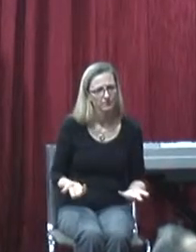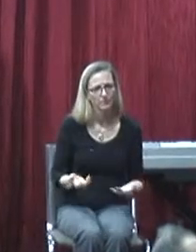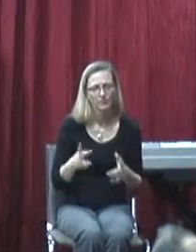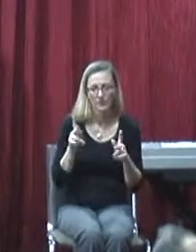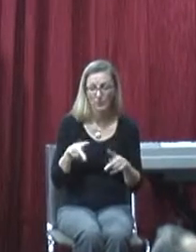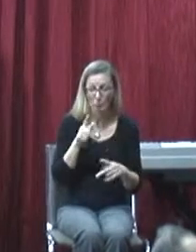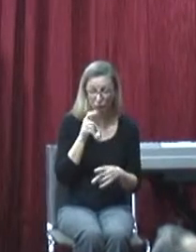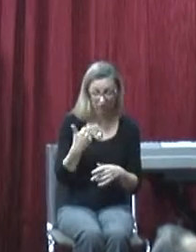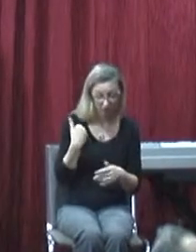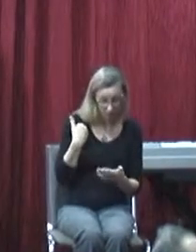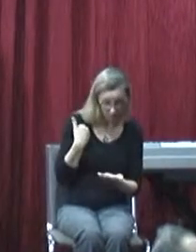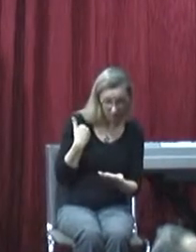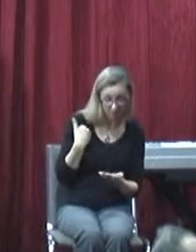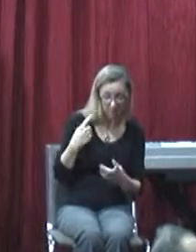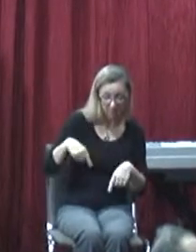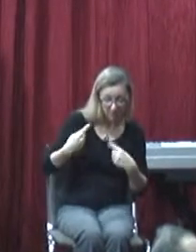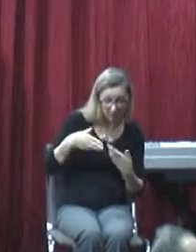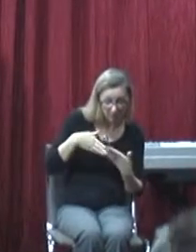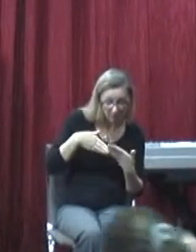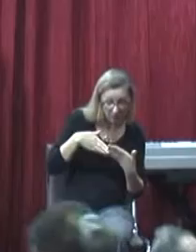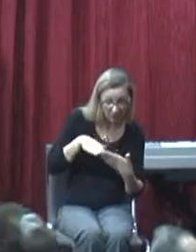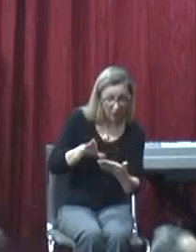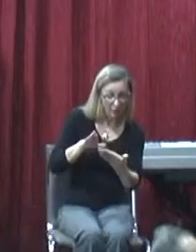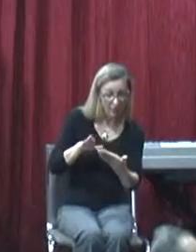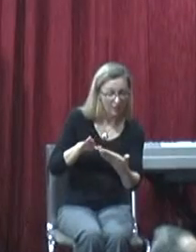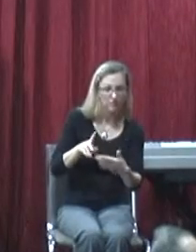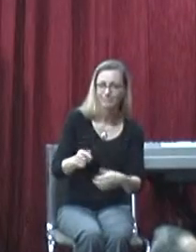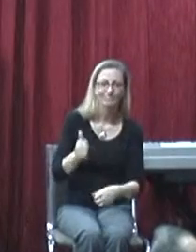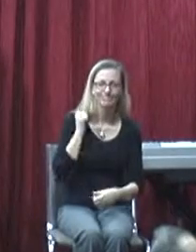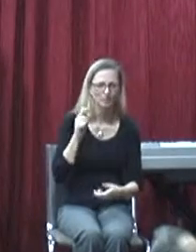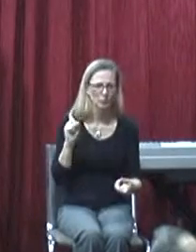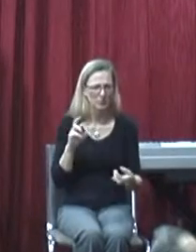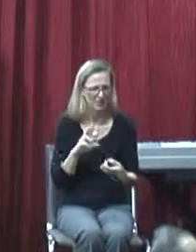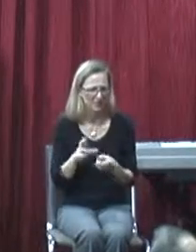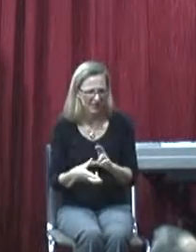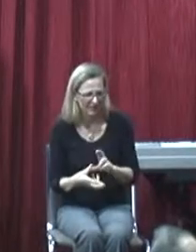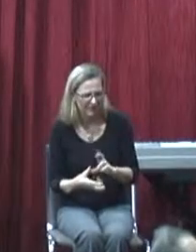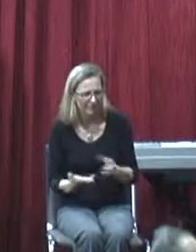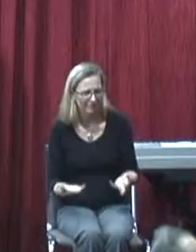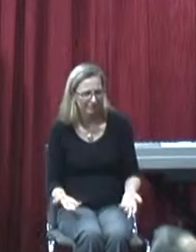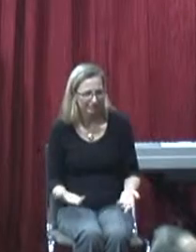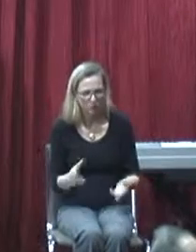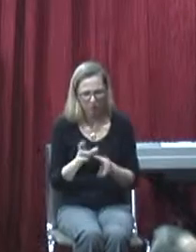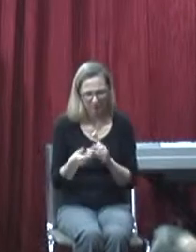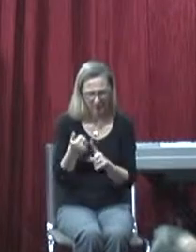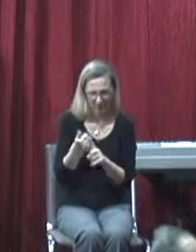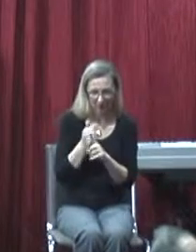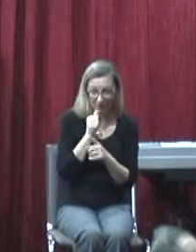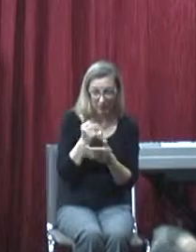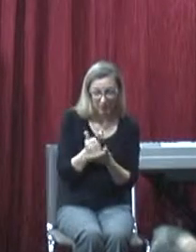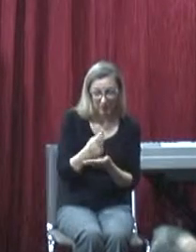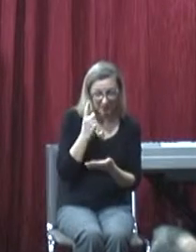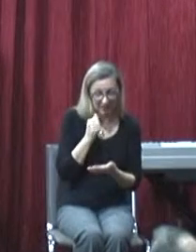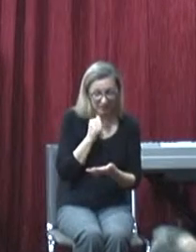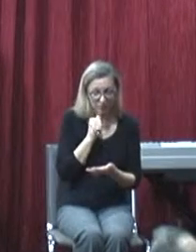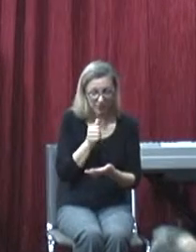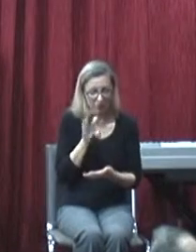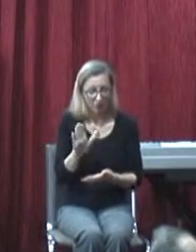person whose fault it was has been confronted, but they won't repent. Repenting yourself doesn't help because it wasn't your